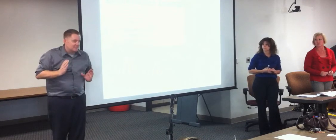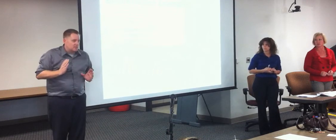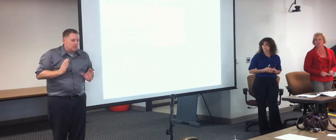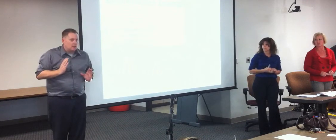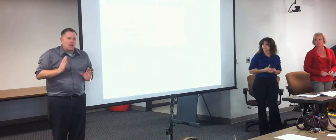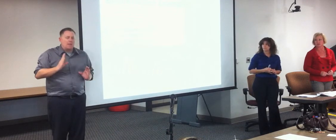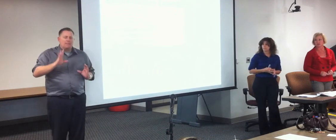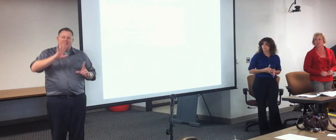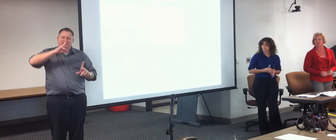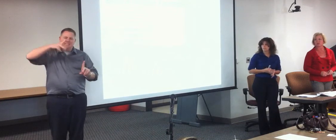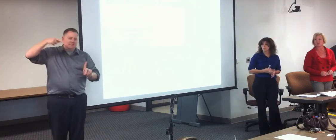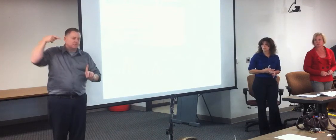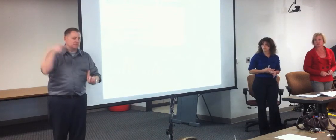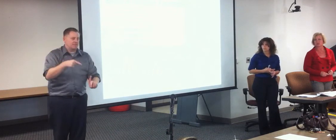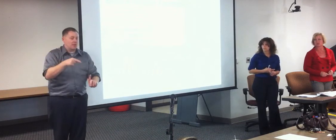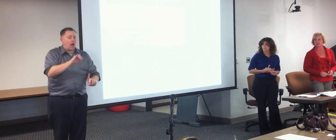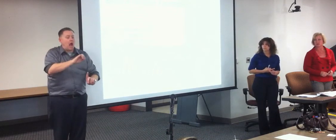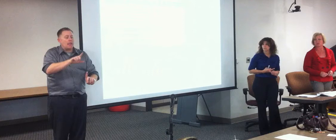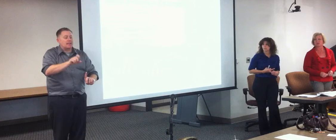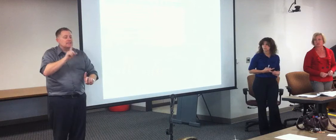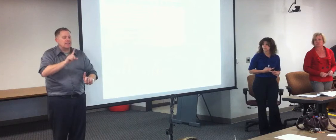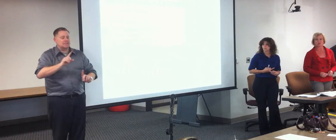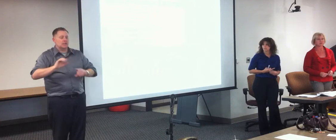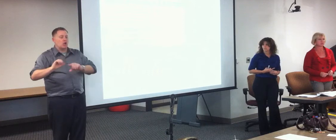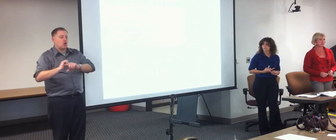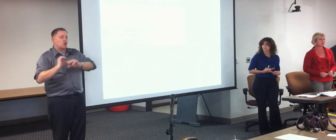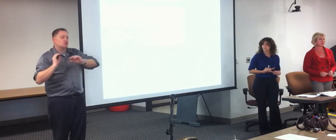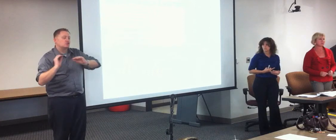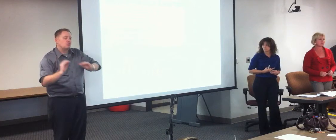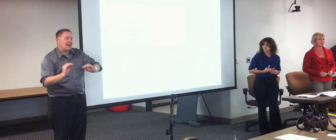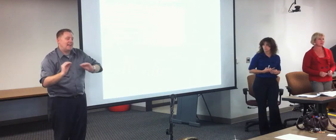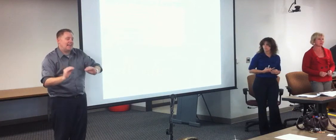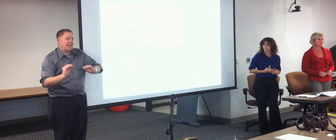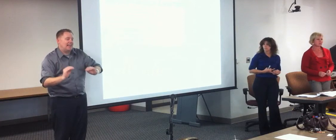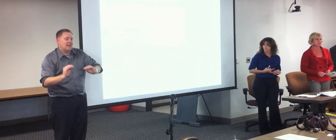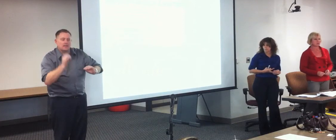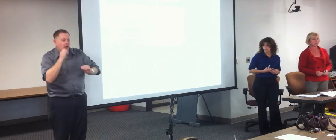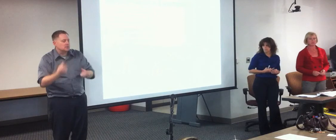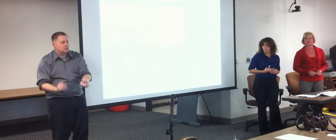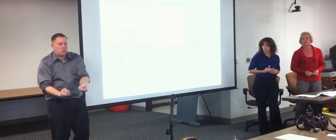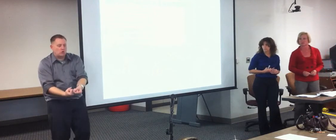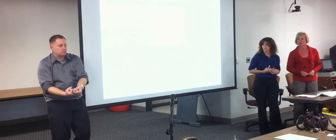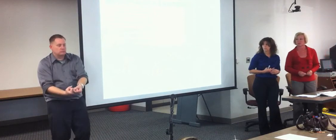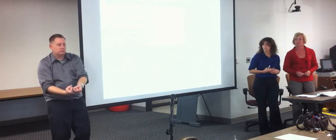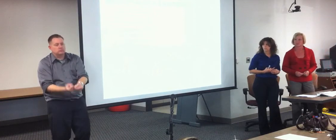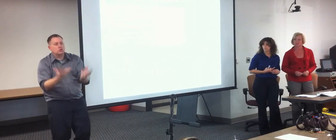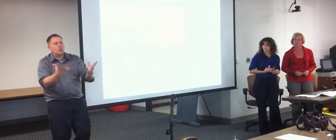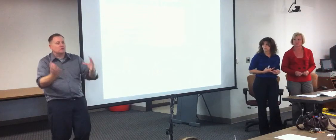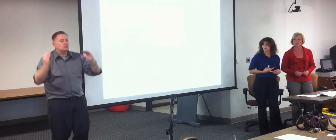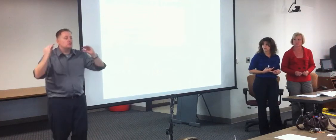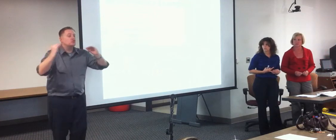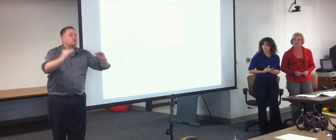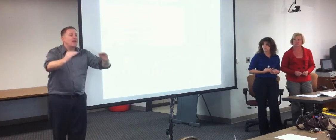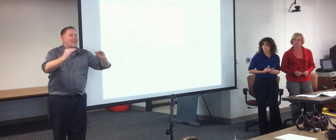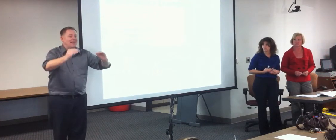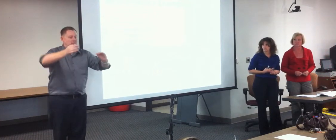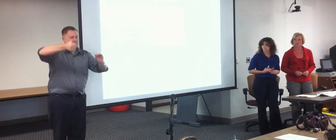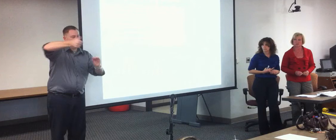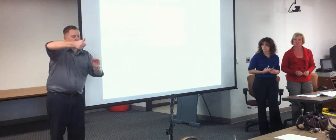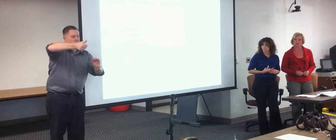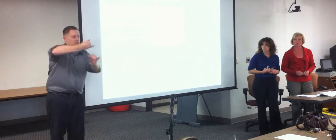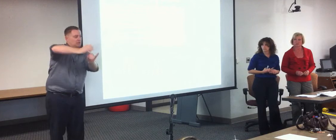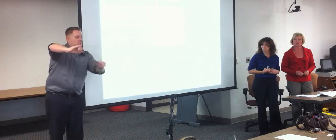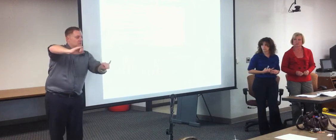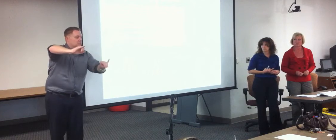more specific and remembering that ILS is about training, not support. You want to train your consumer to do those things on